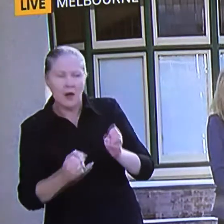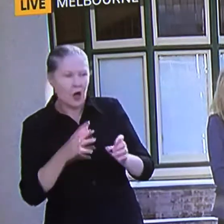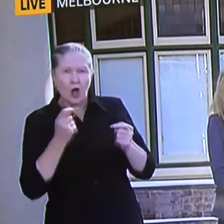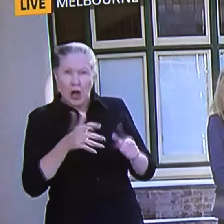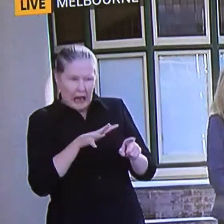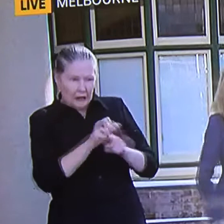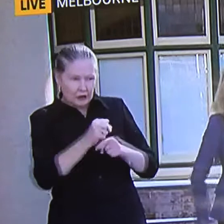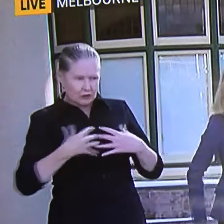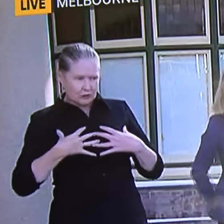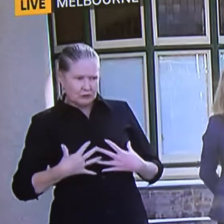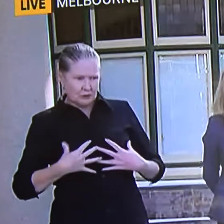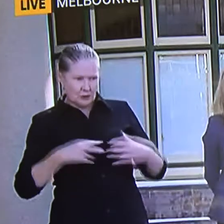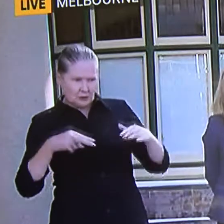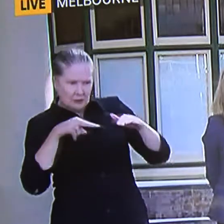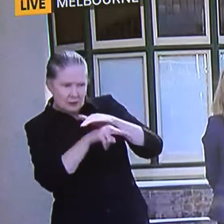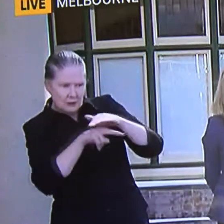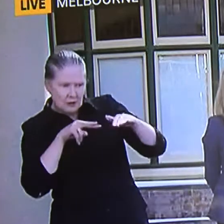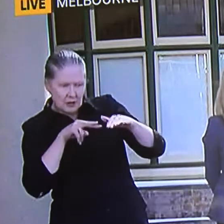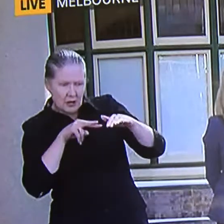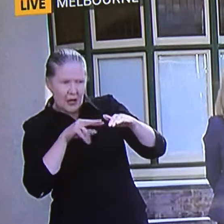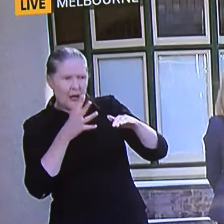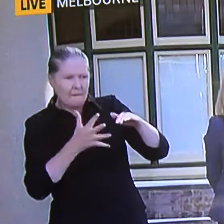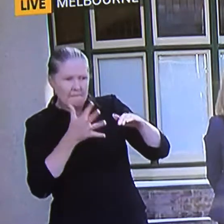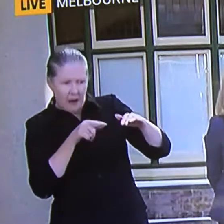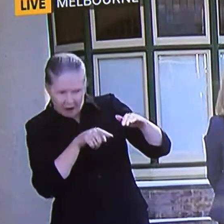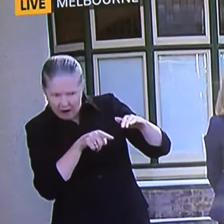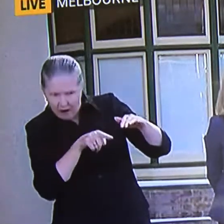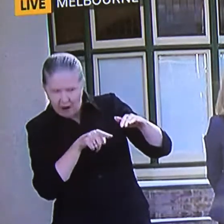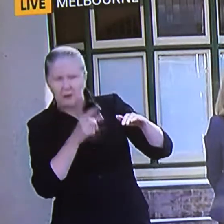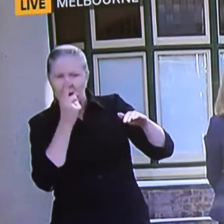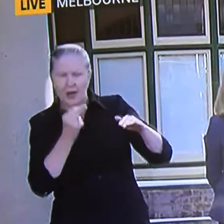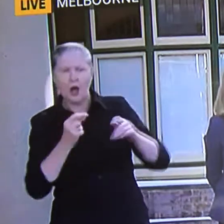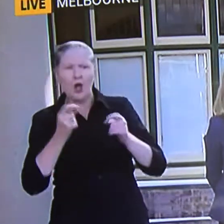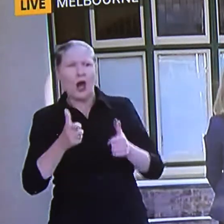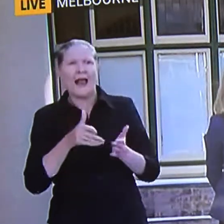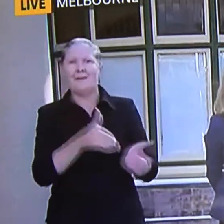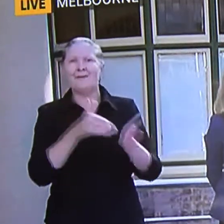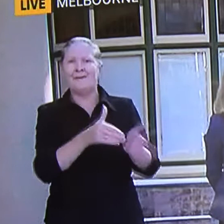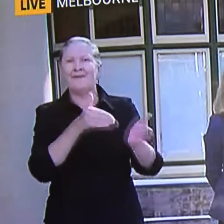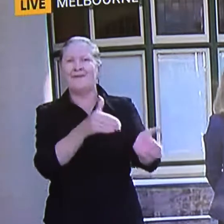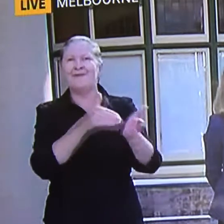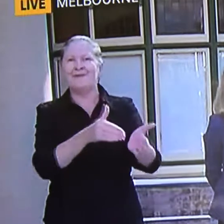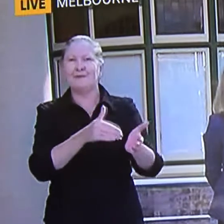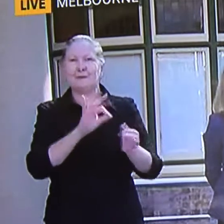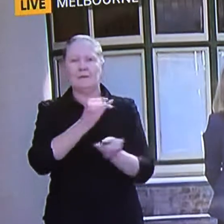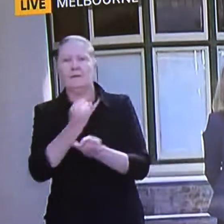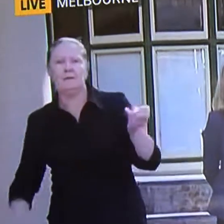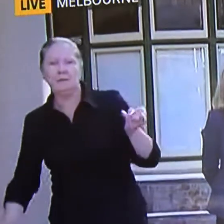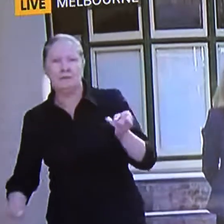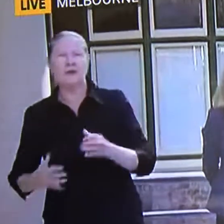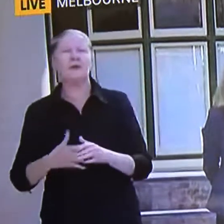diagnosis of a negative pathway, then they can take early steps. And then the work of the Doherty